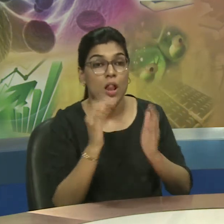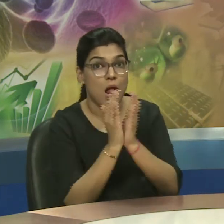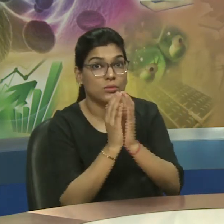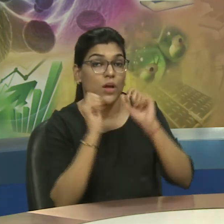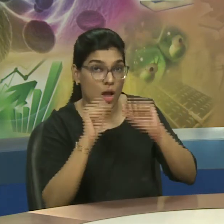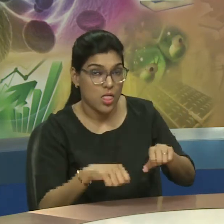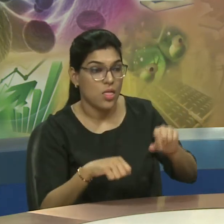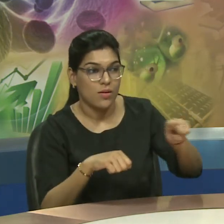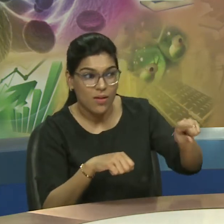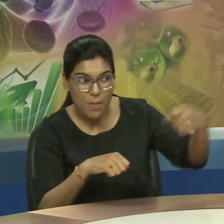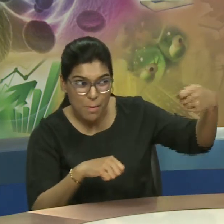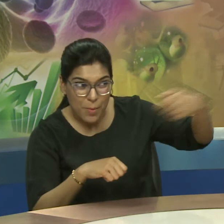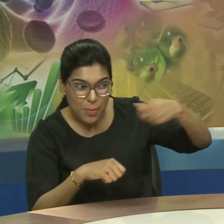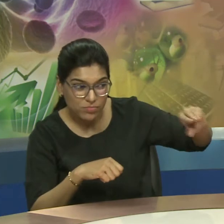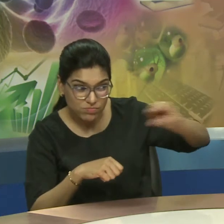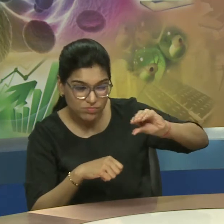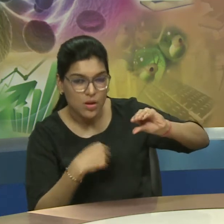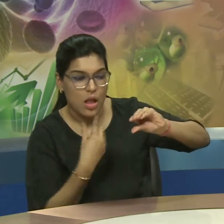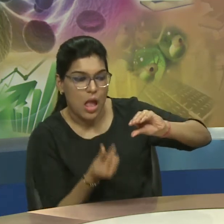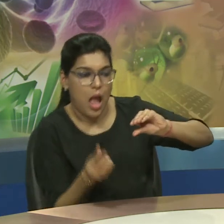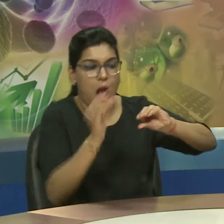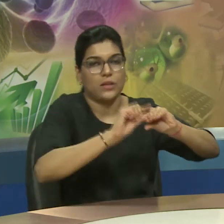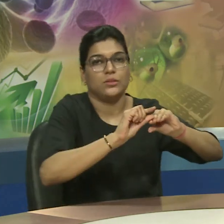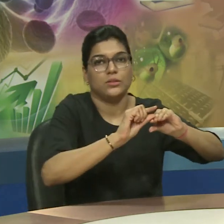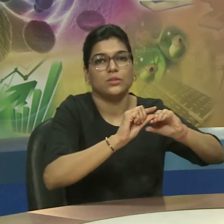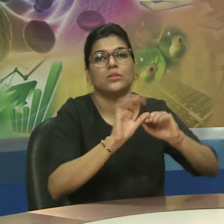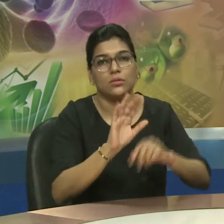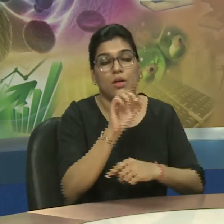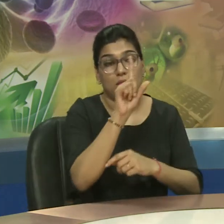10-15% profit is given as compensation.